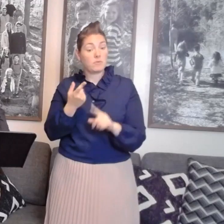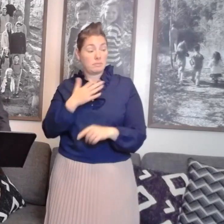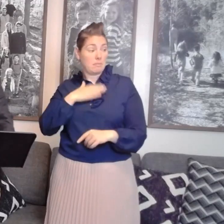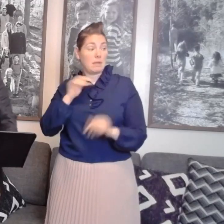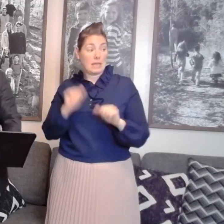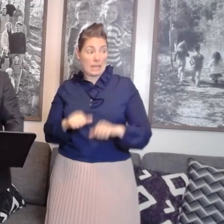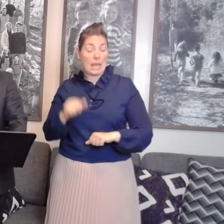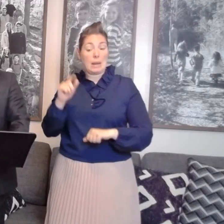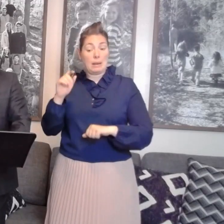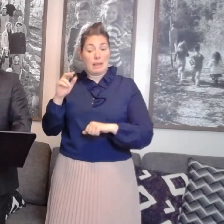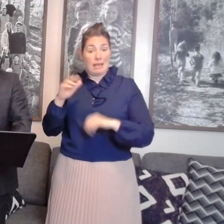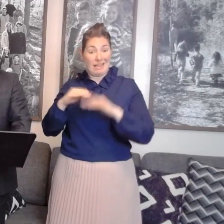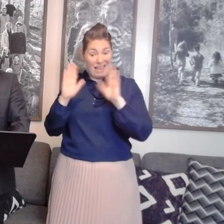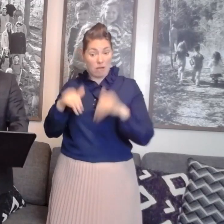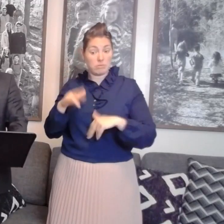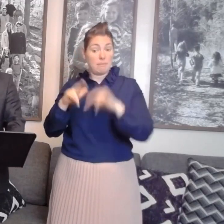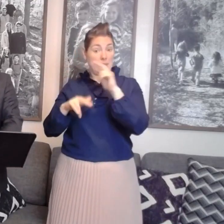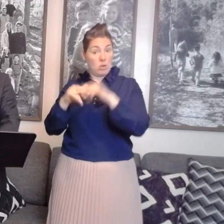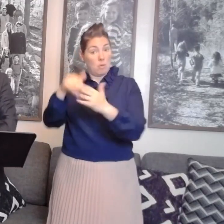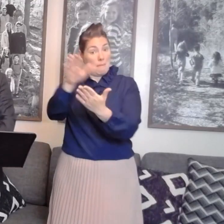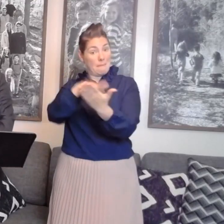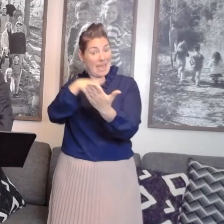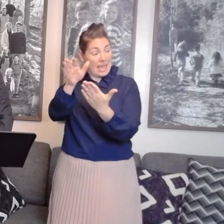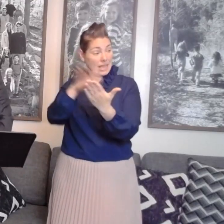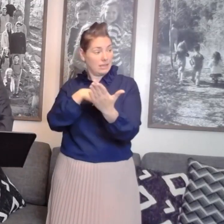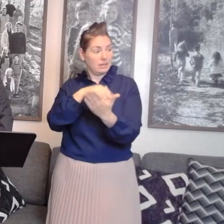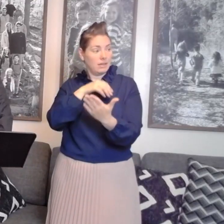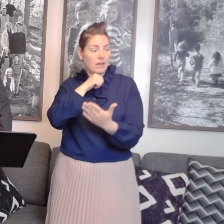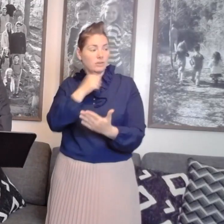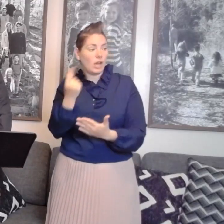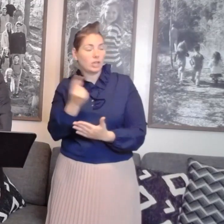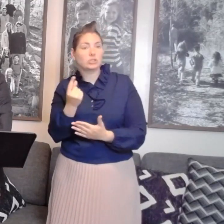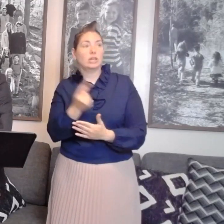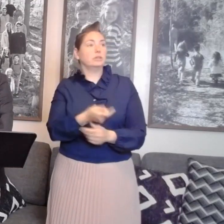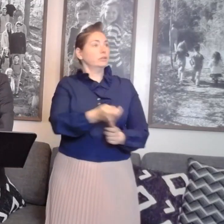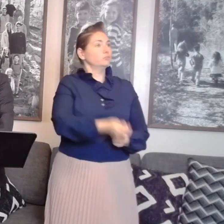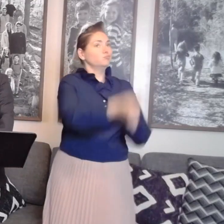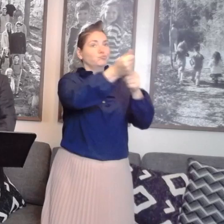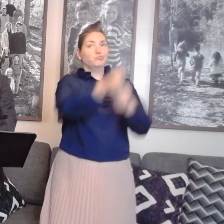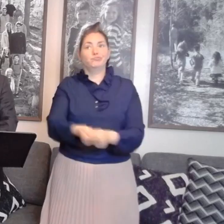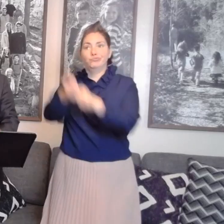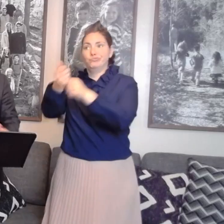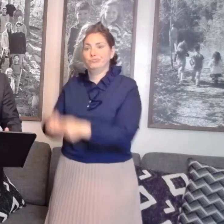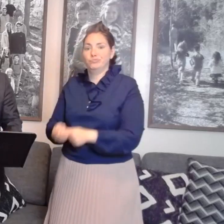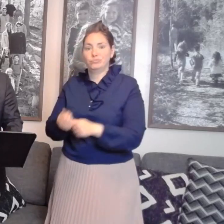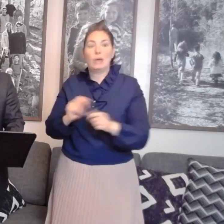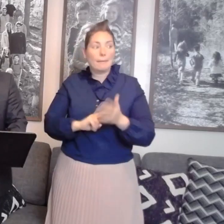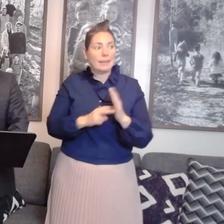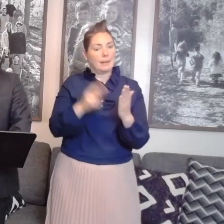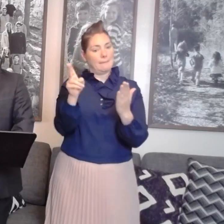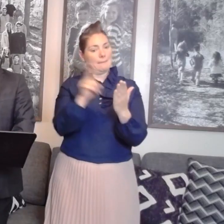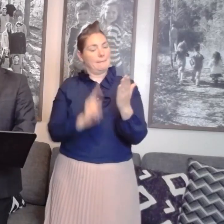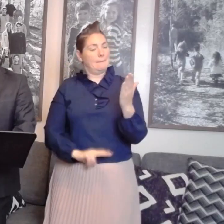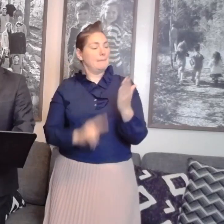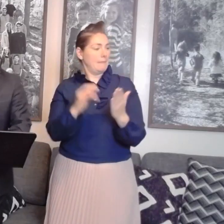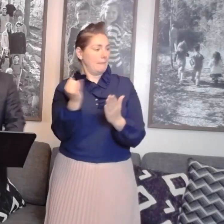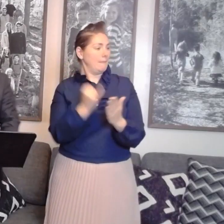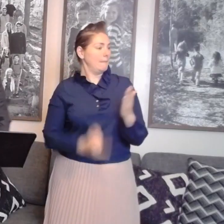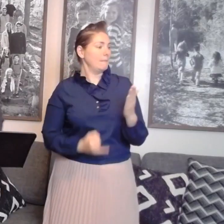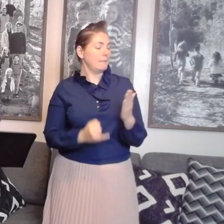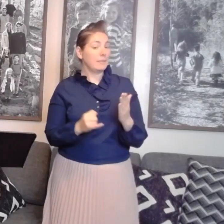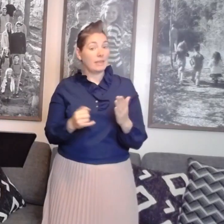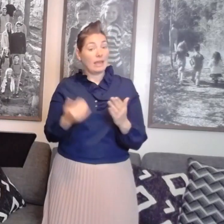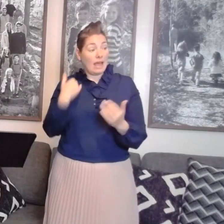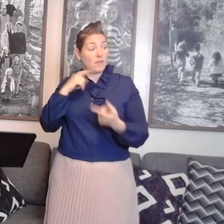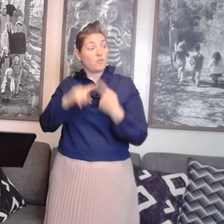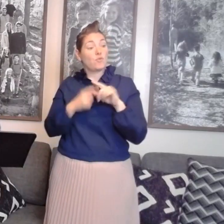friends who can paint. And when I say paint, I don't mean just put color on a wall. I mean artistically paint. I have